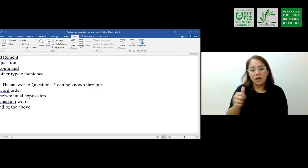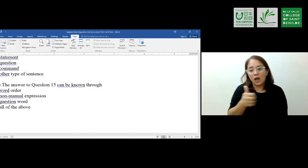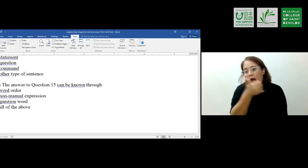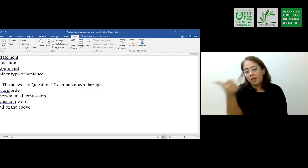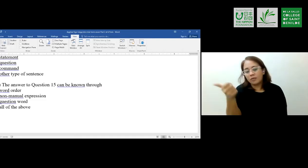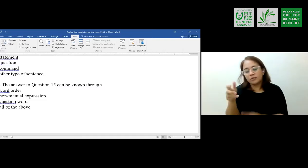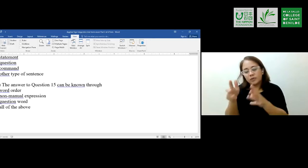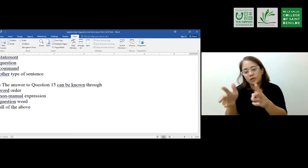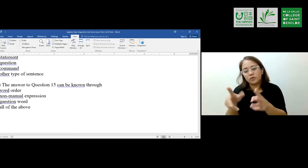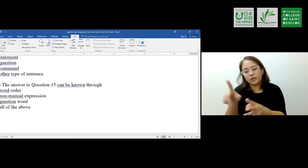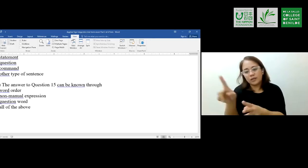questions.